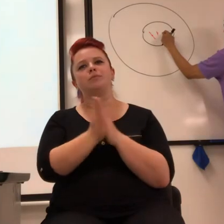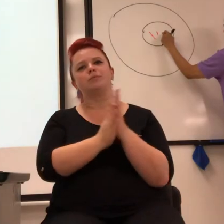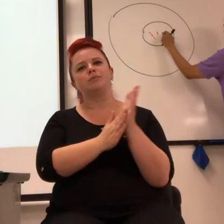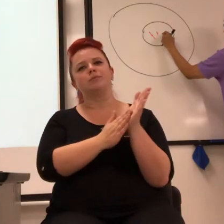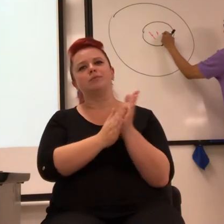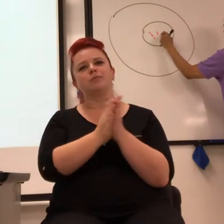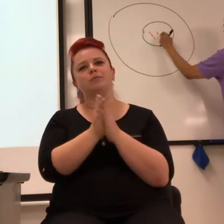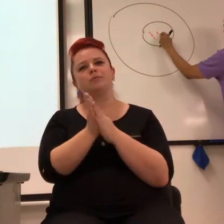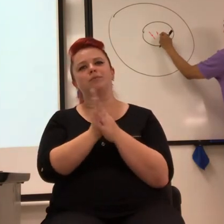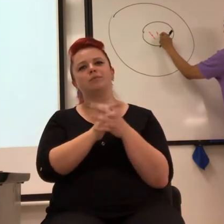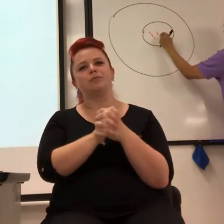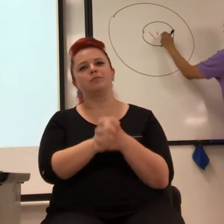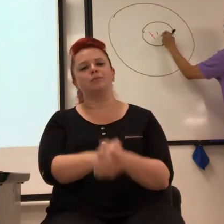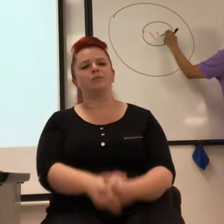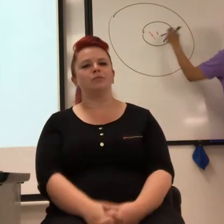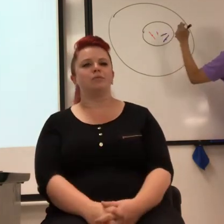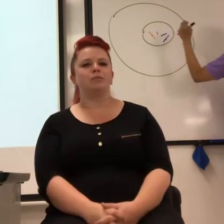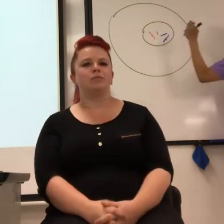one short.